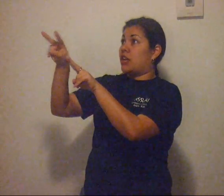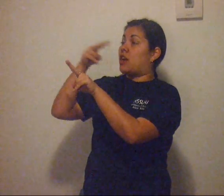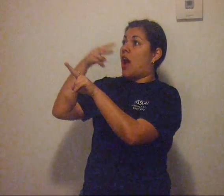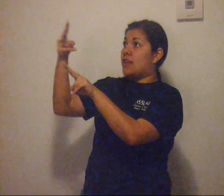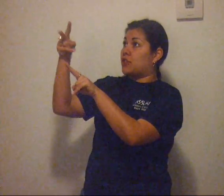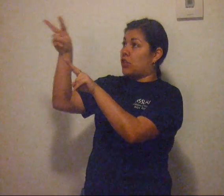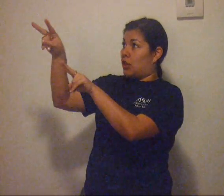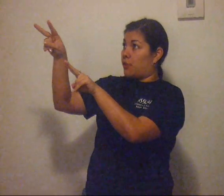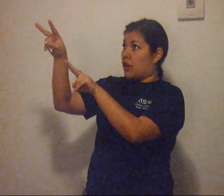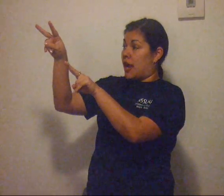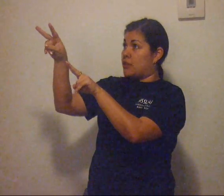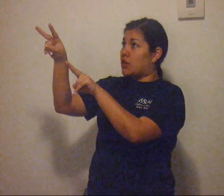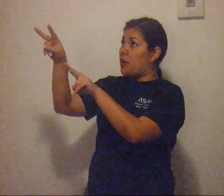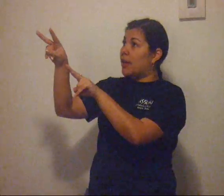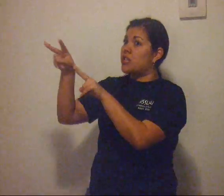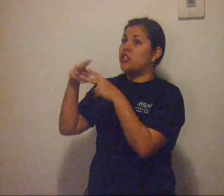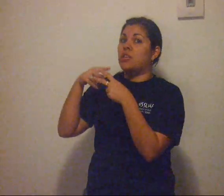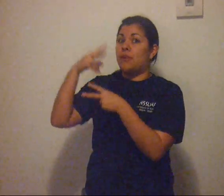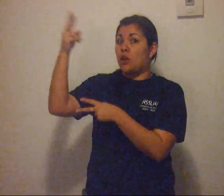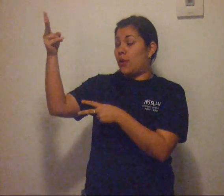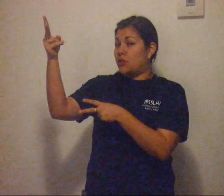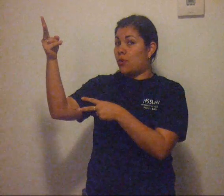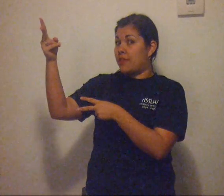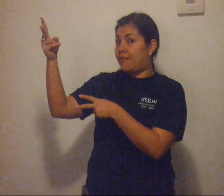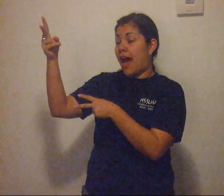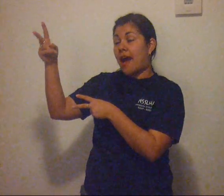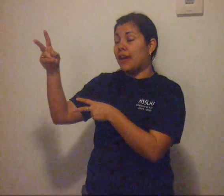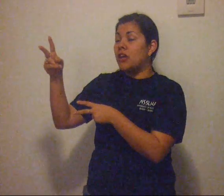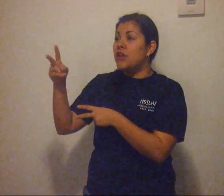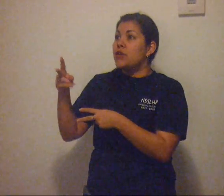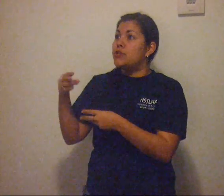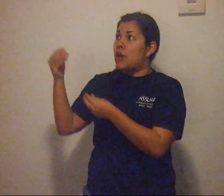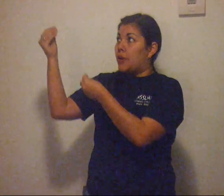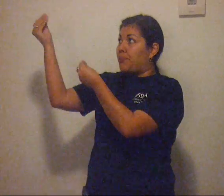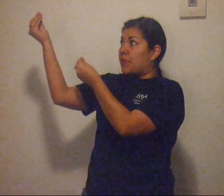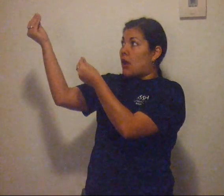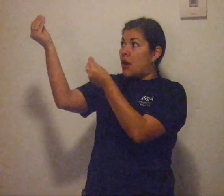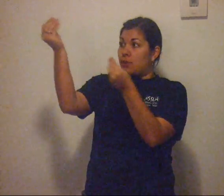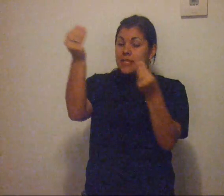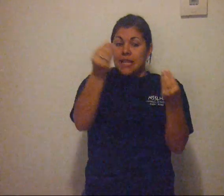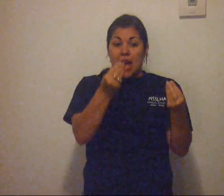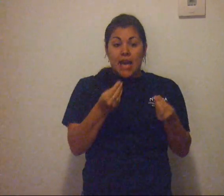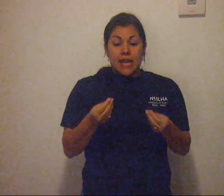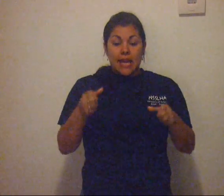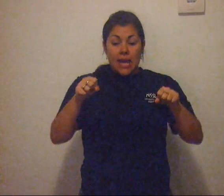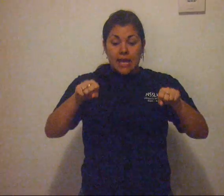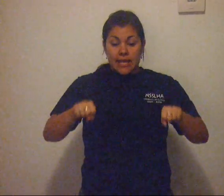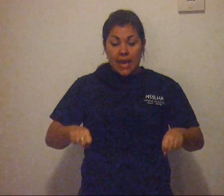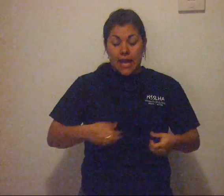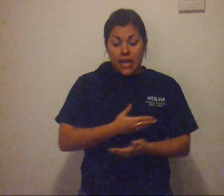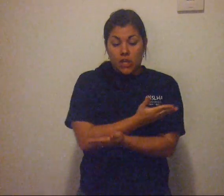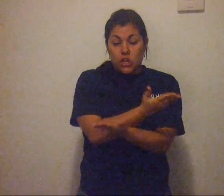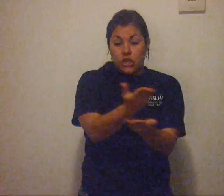Your eyes are going to look where your hands are going, because you're going to be going toward the flag. So "Oh say can